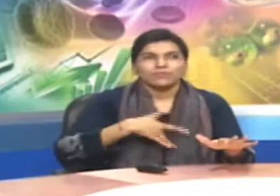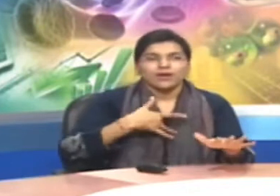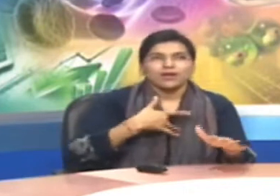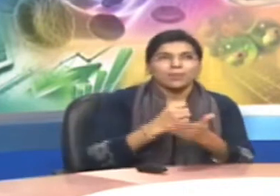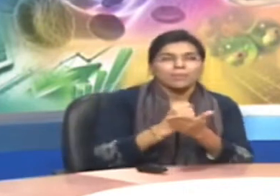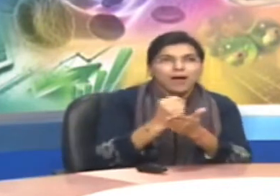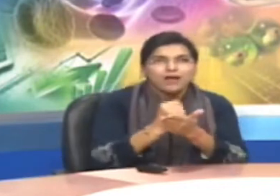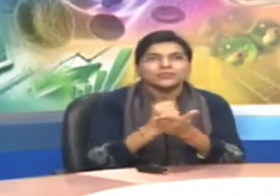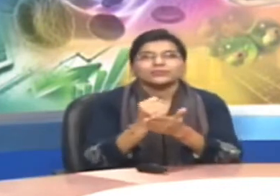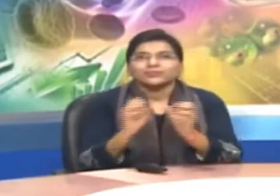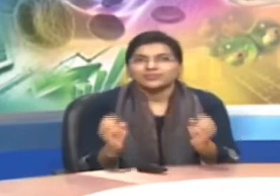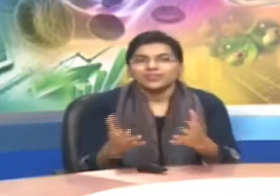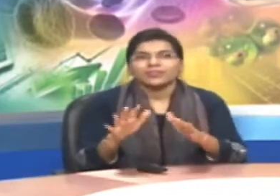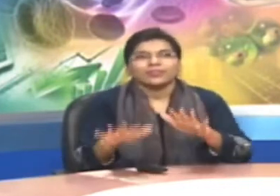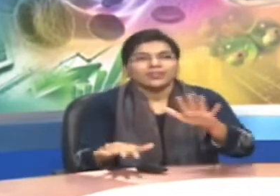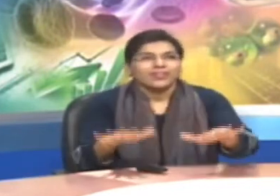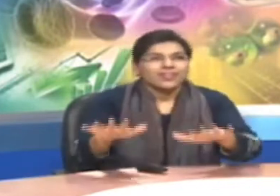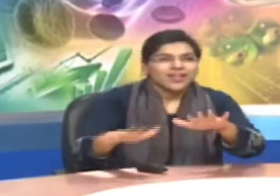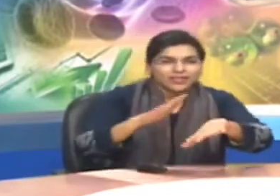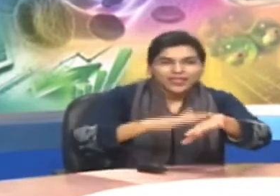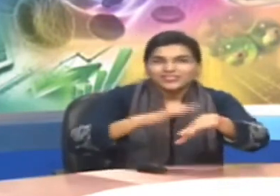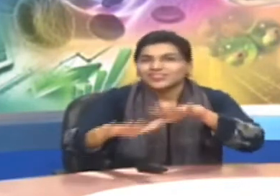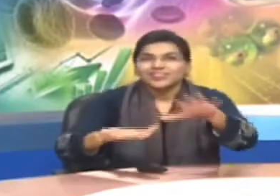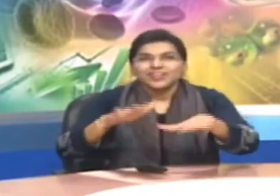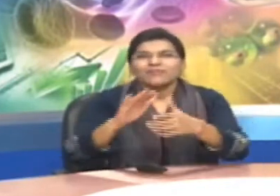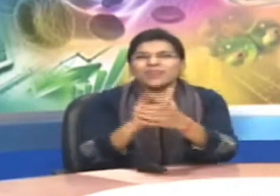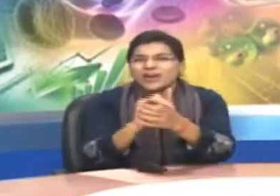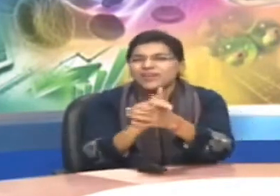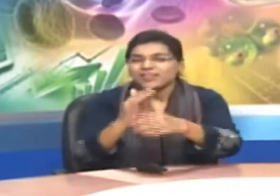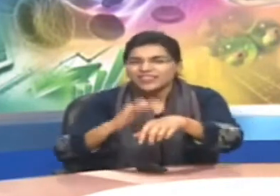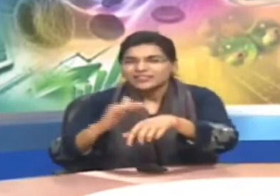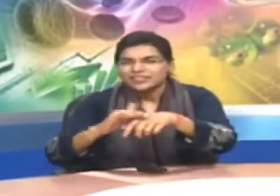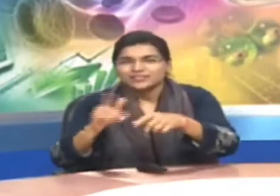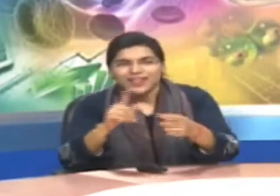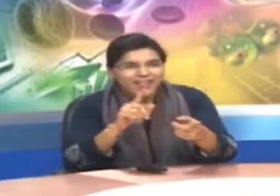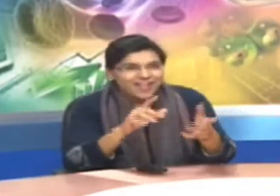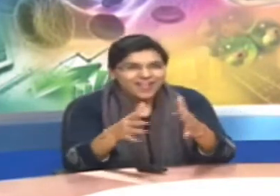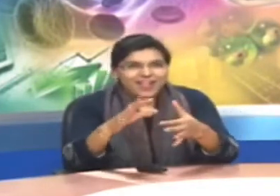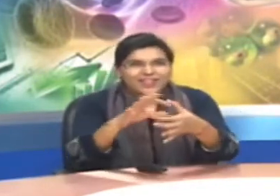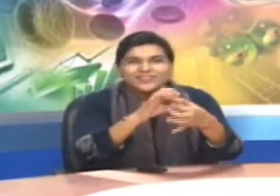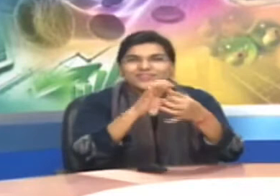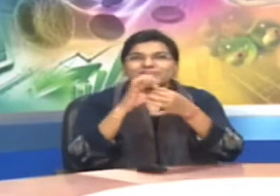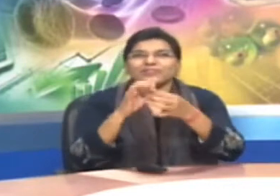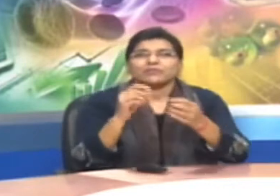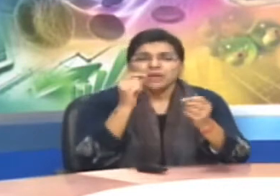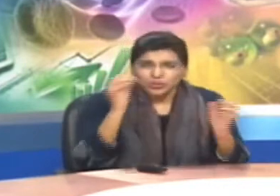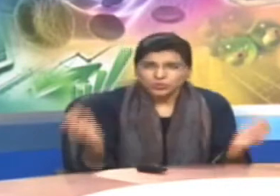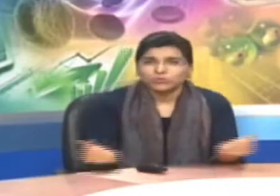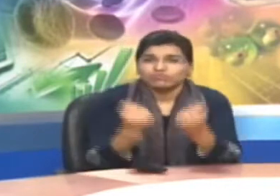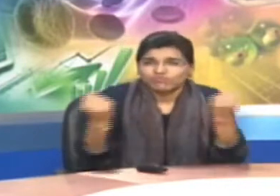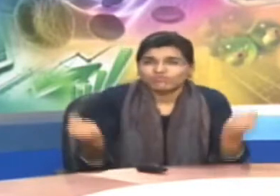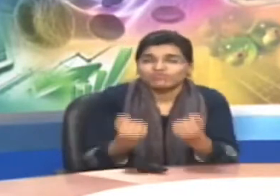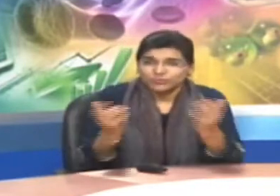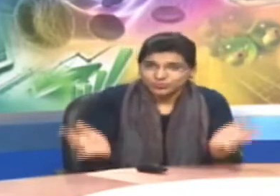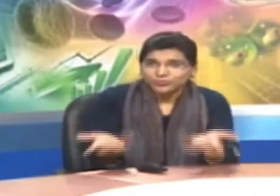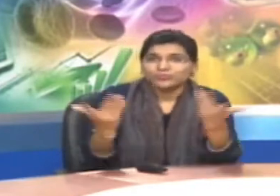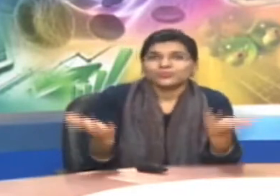difficulty playing with normal children and that my mother would always be afraid to let me leave